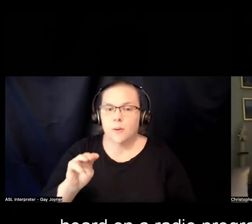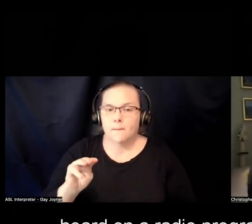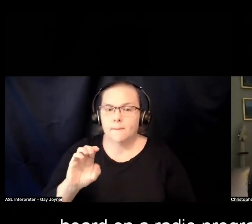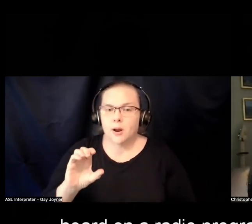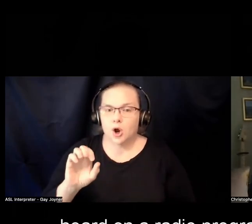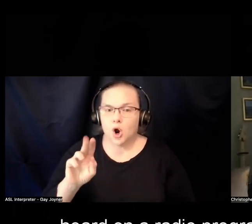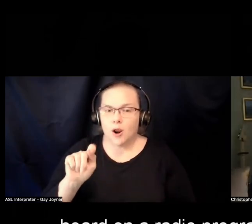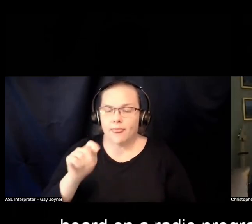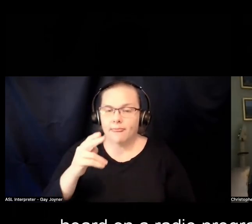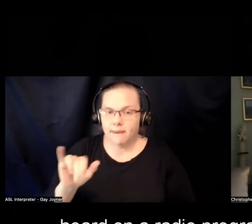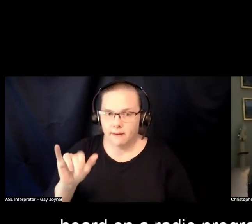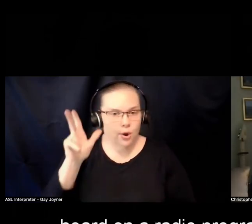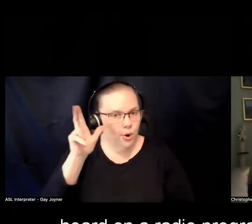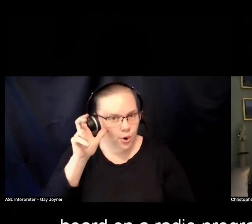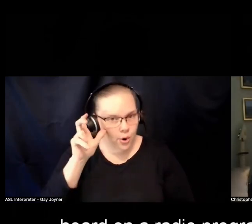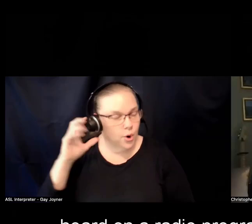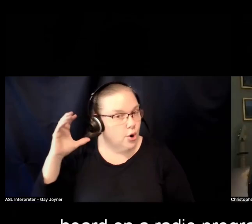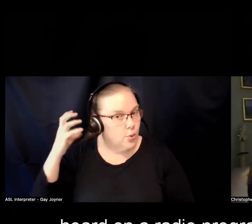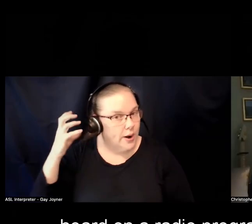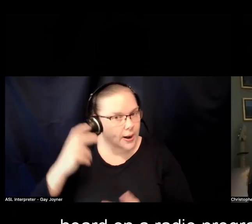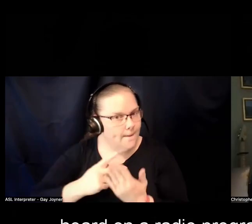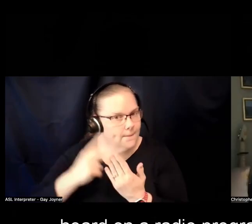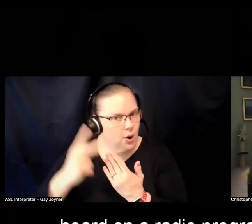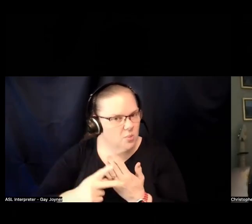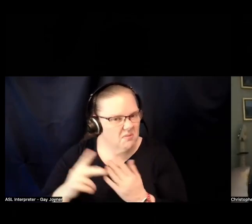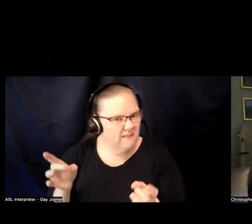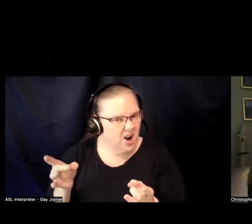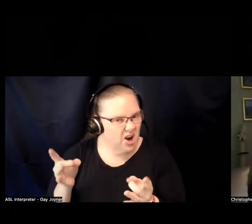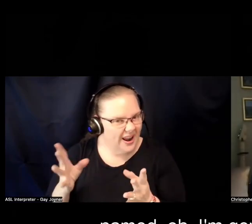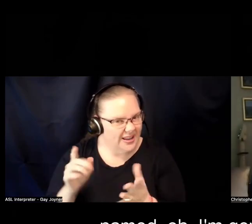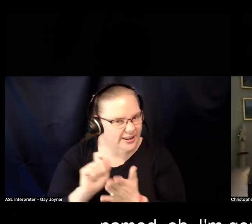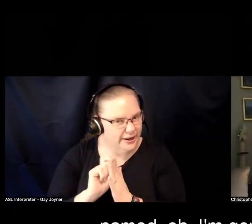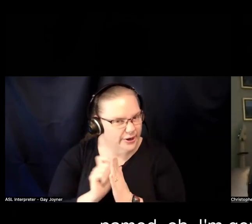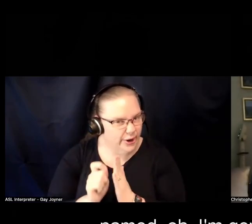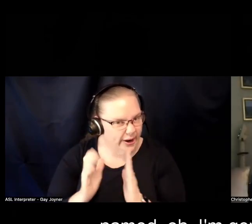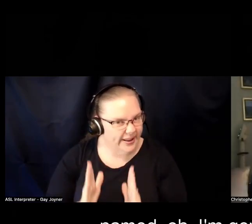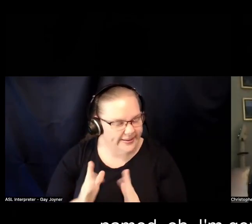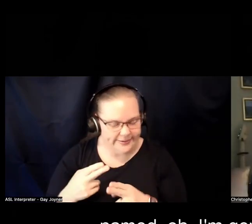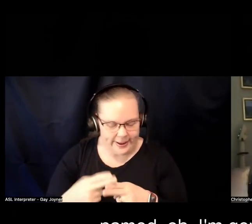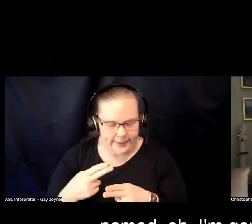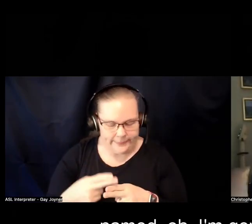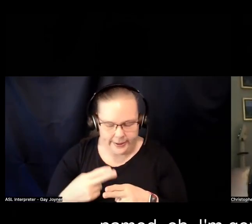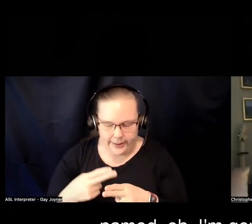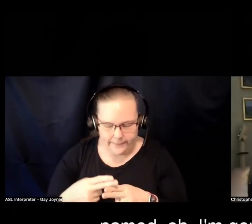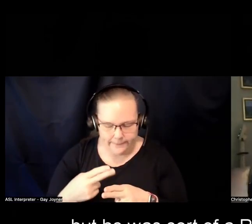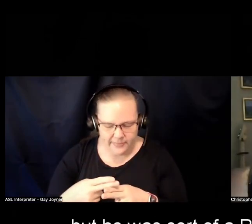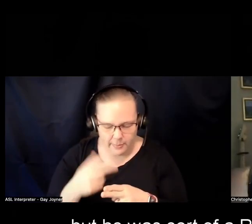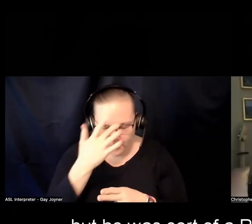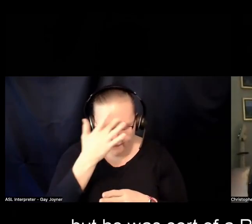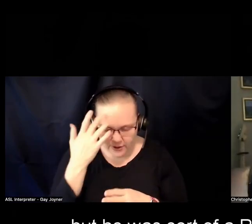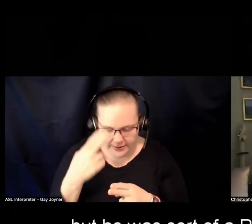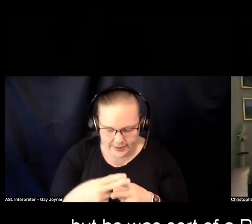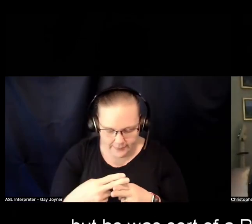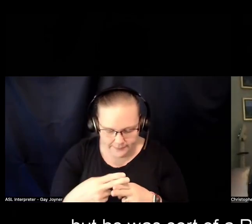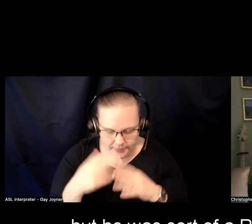on a radio program by a very nasty journalist named, I'm going to forget his name, but he